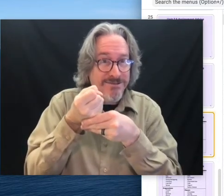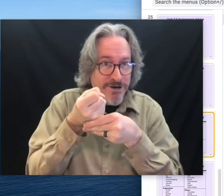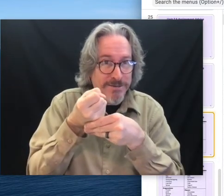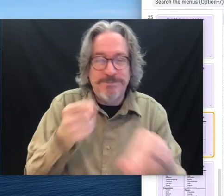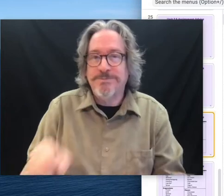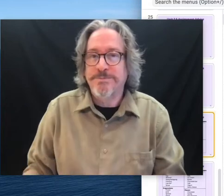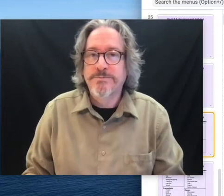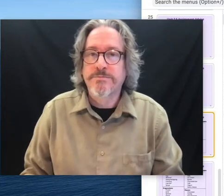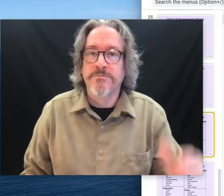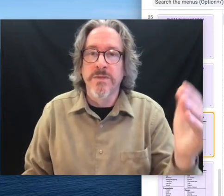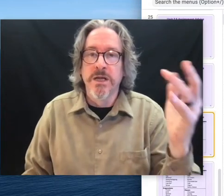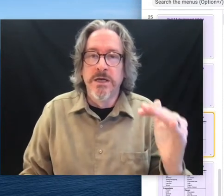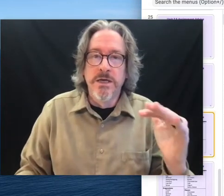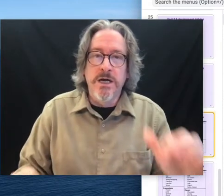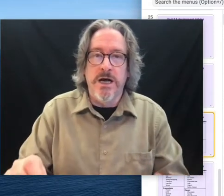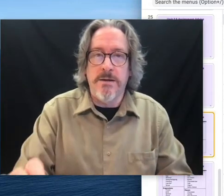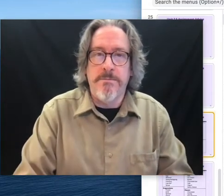it, right?